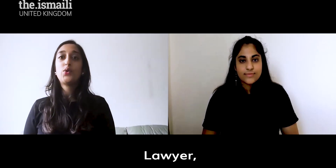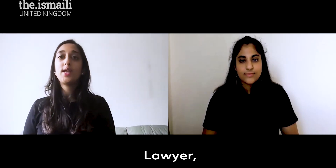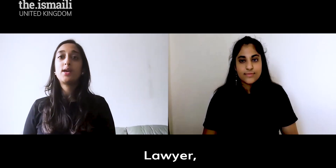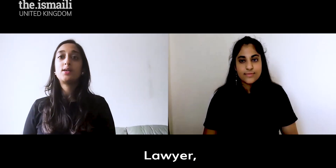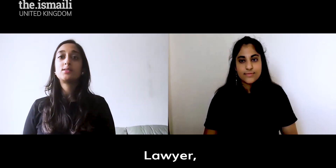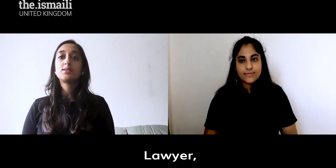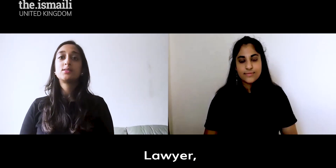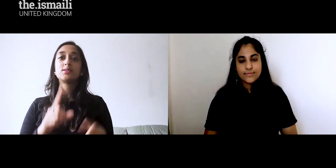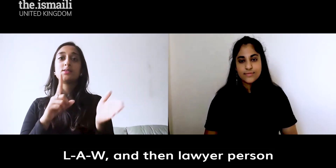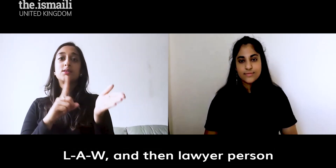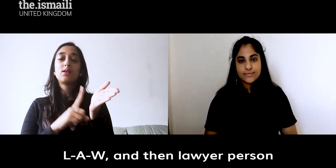Lawyer.